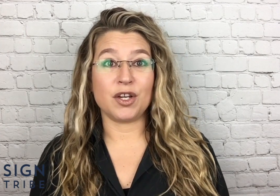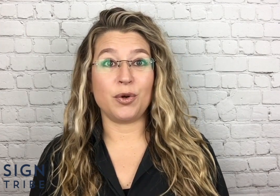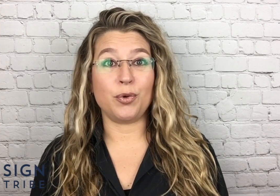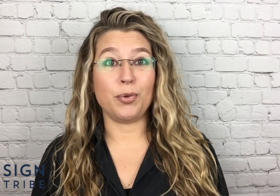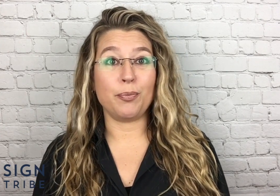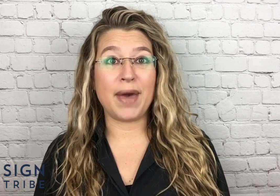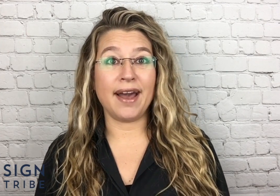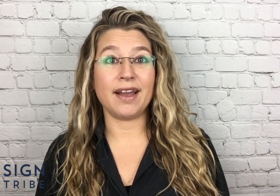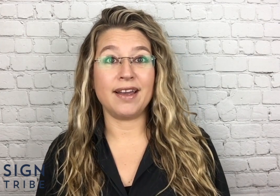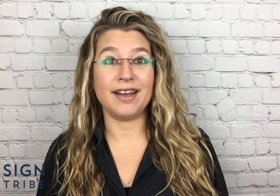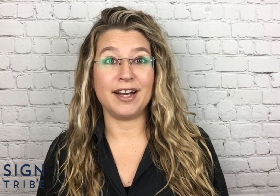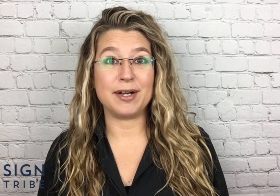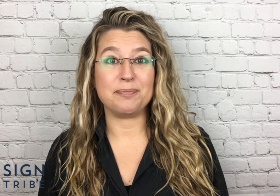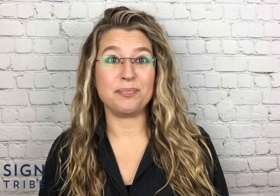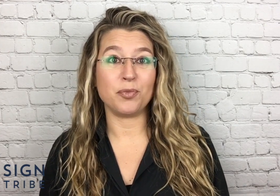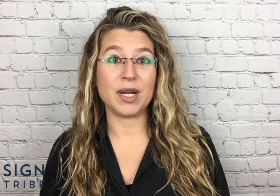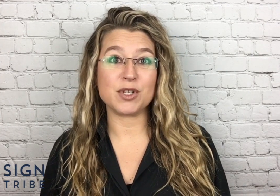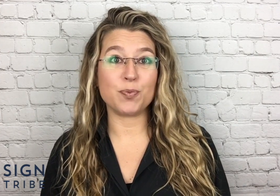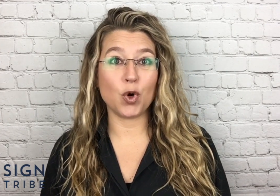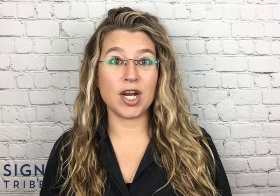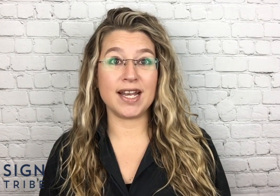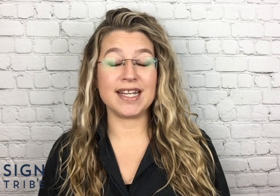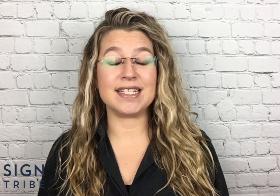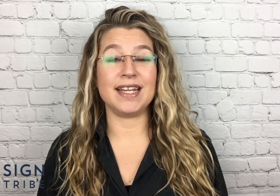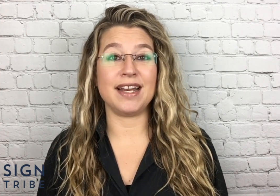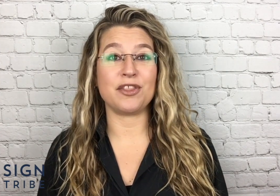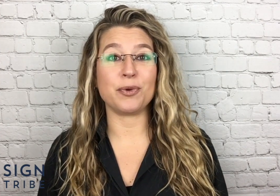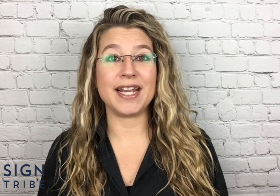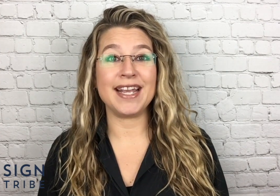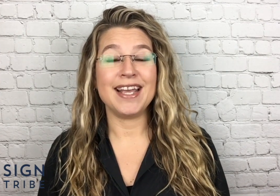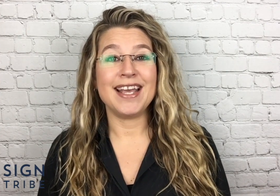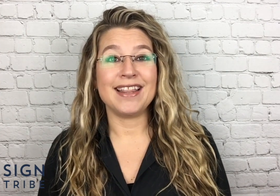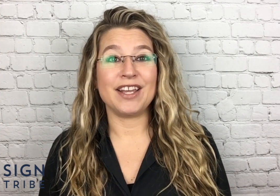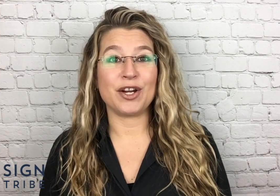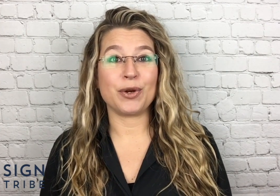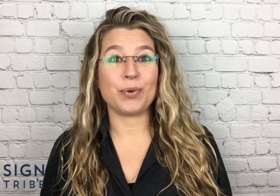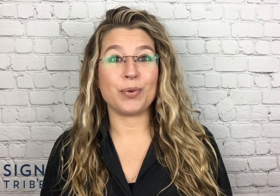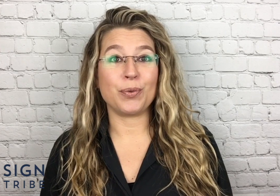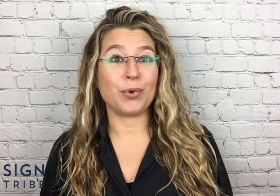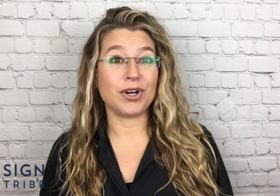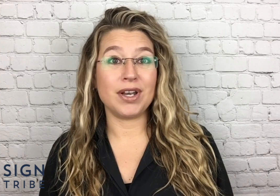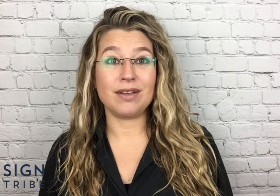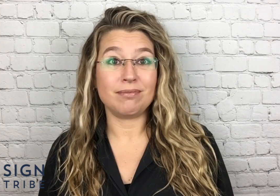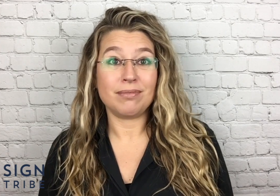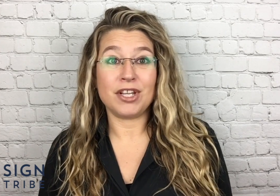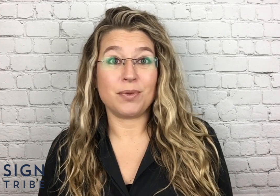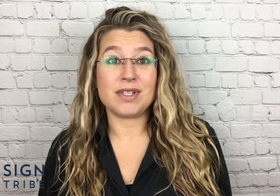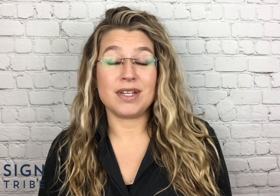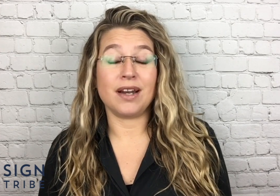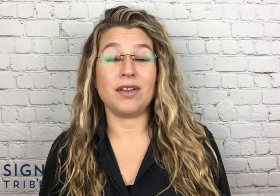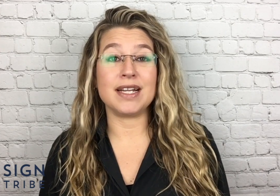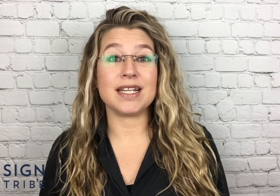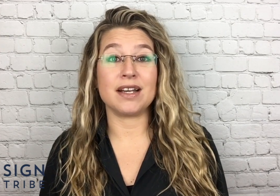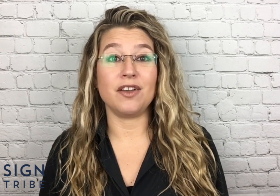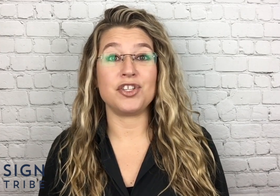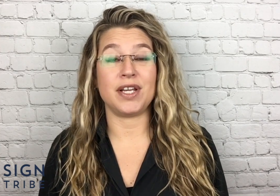So back when I was born in 1983, there was not a lot of technology